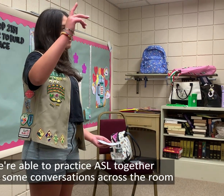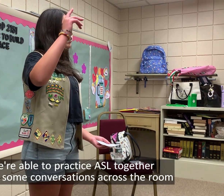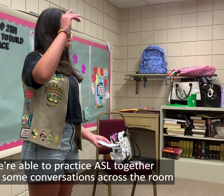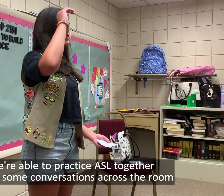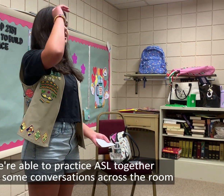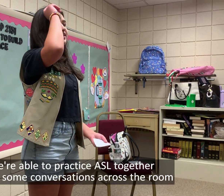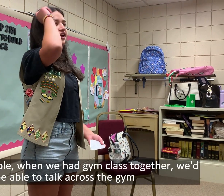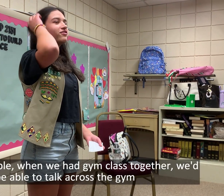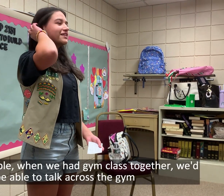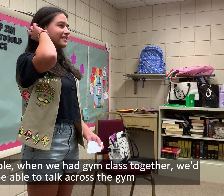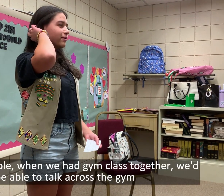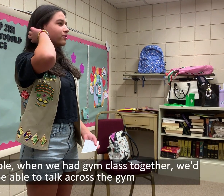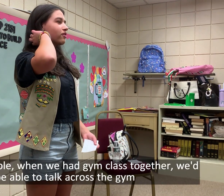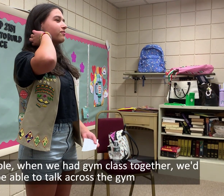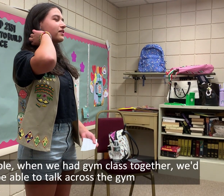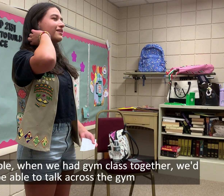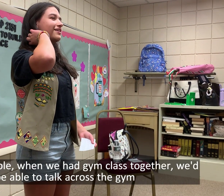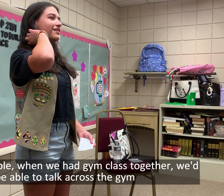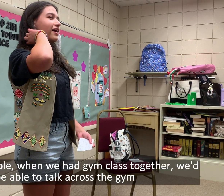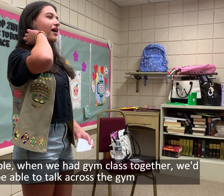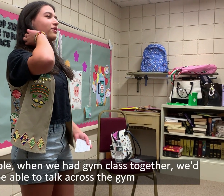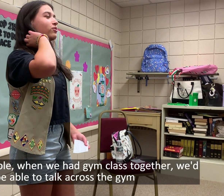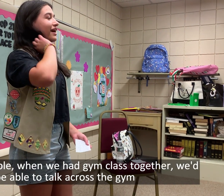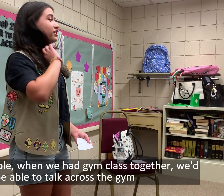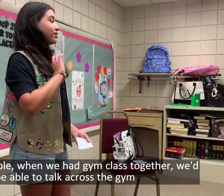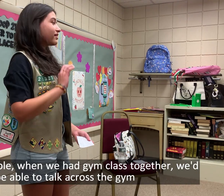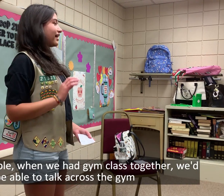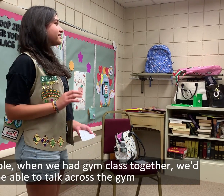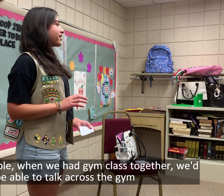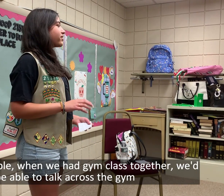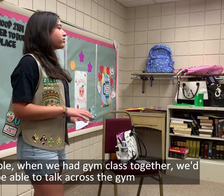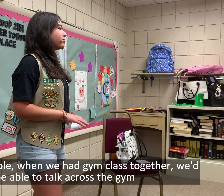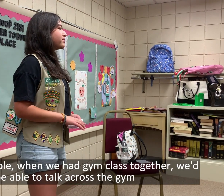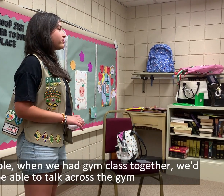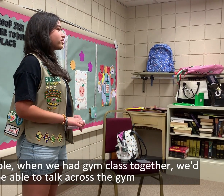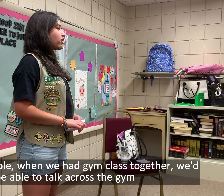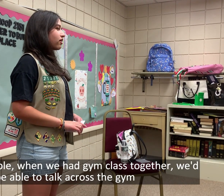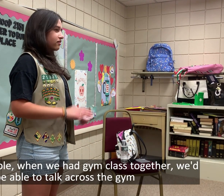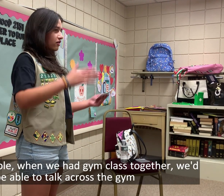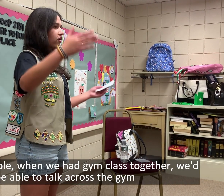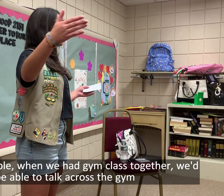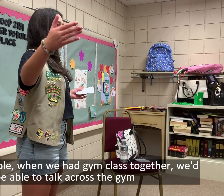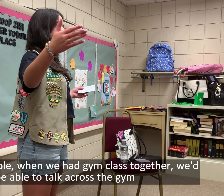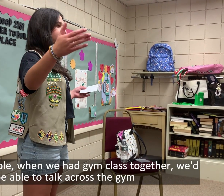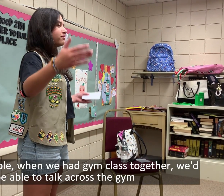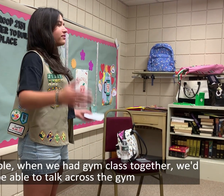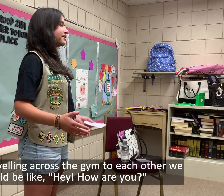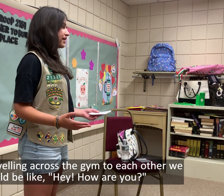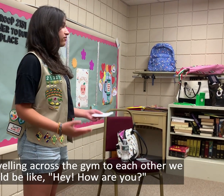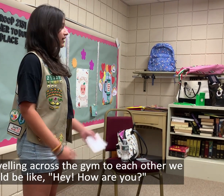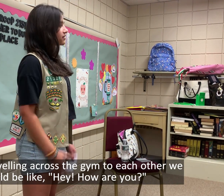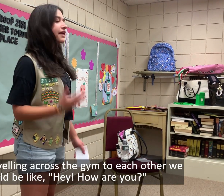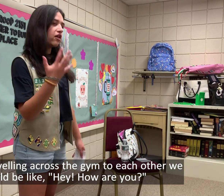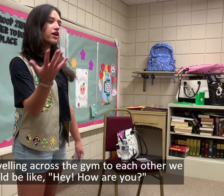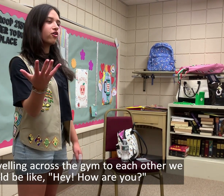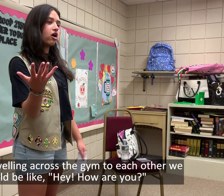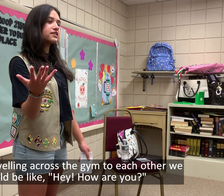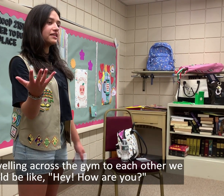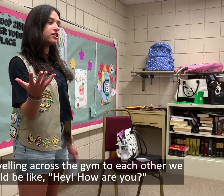room. Like for example, when we had gym class together, we would be able to talk across the gym instead of yelling across the gym to